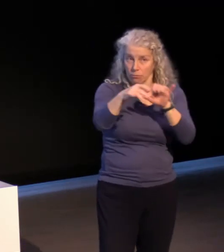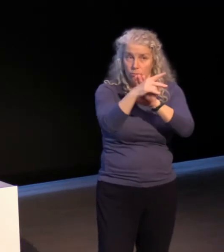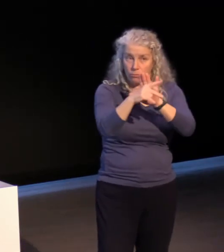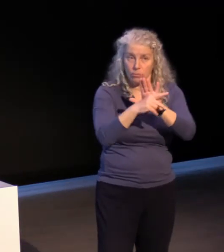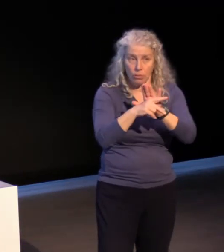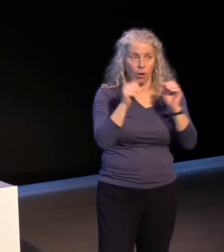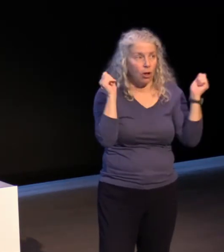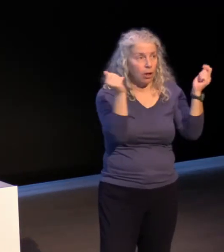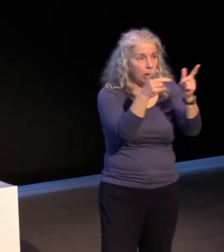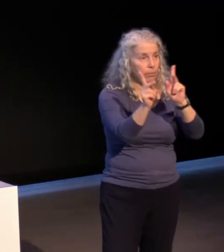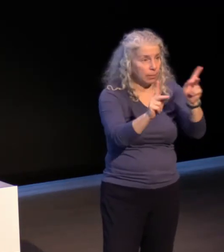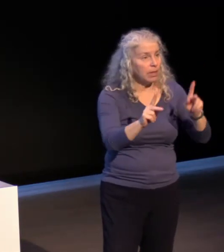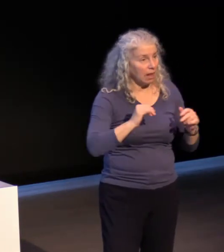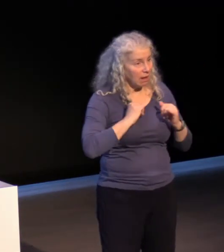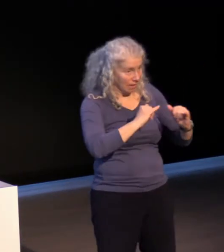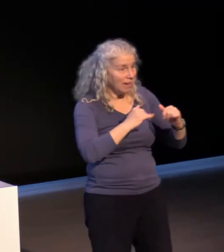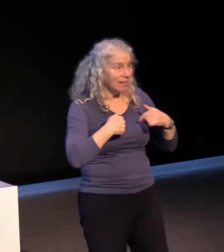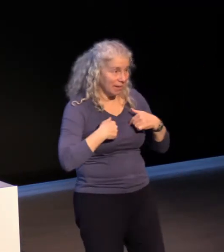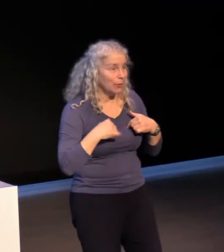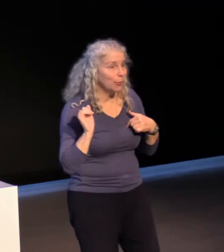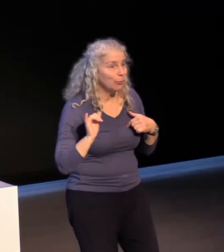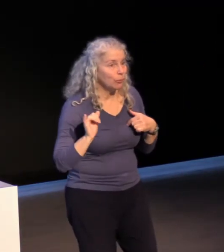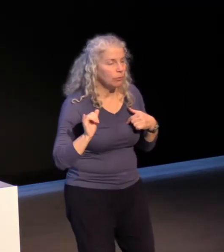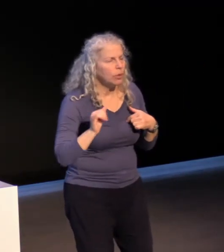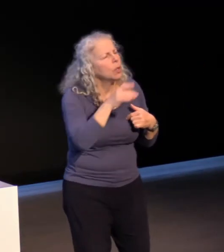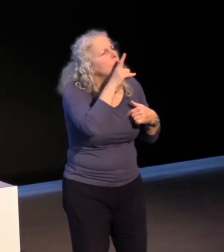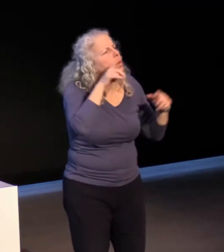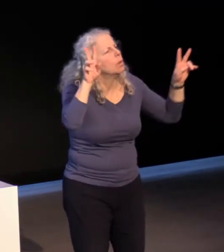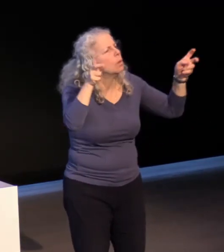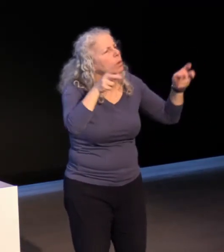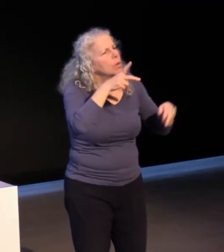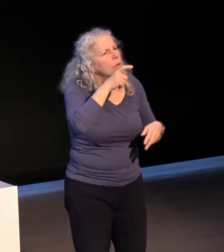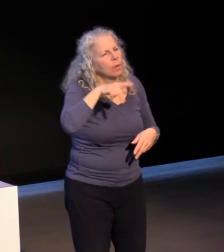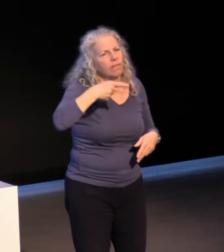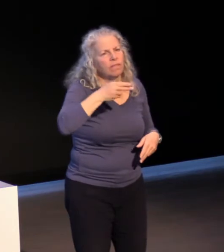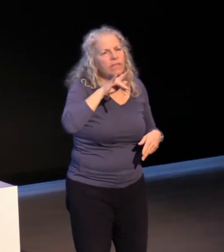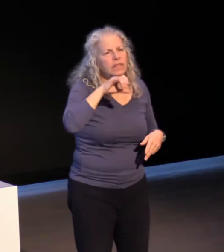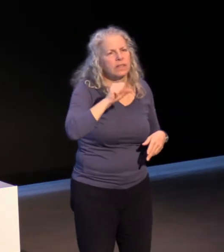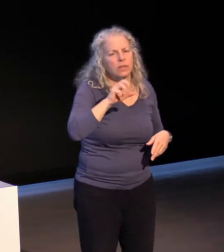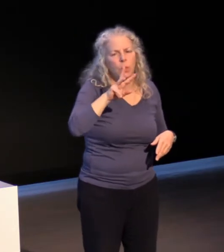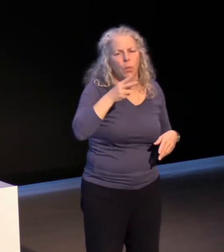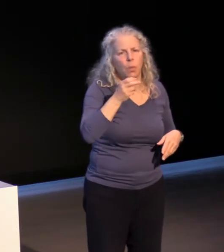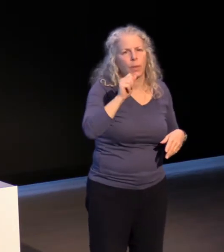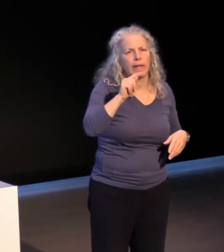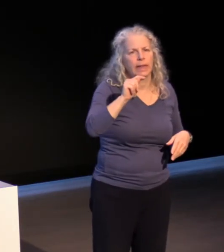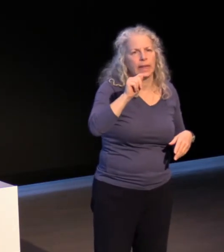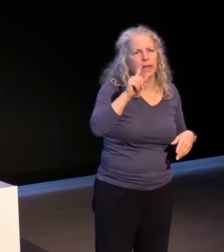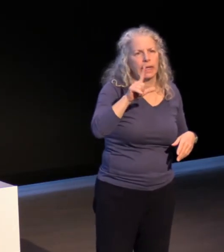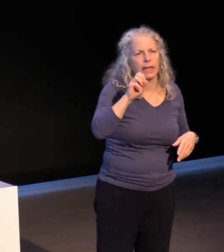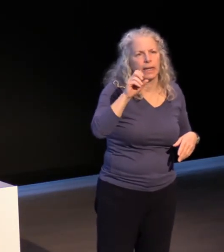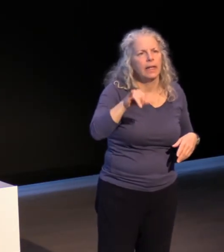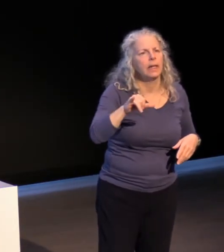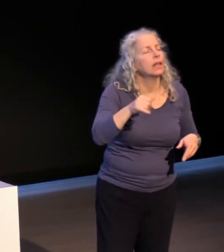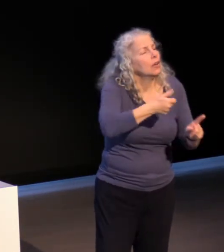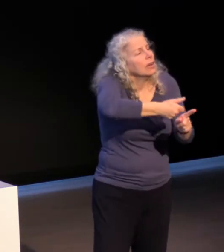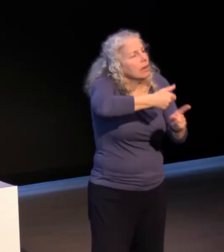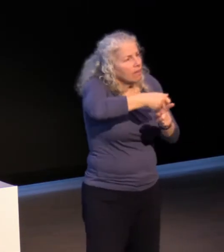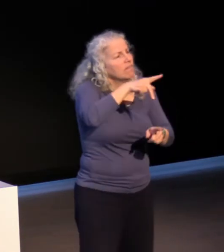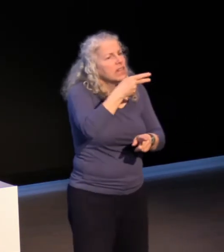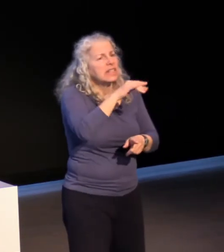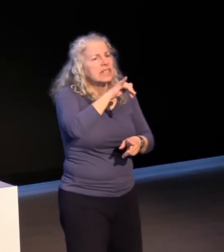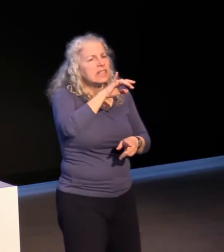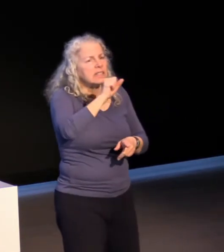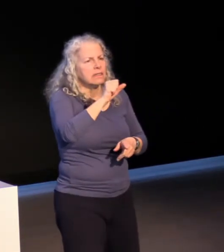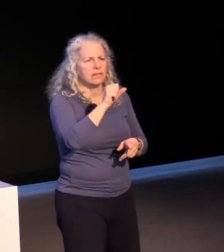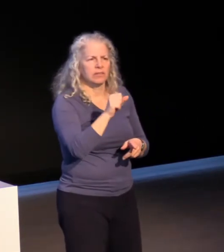lives in us. Those words were uttered by Phyllis Wheatley. Phyllis Wheatley was one of the best